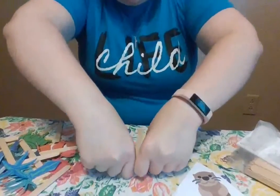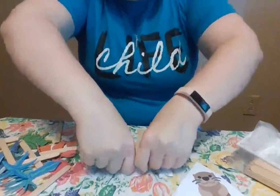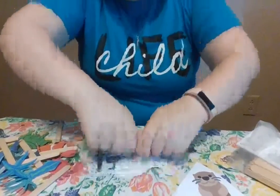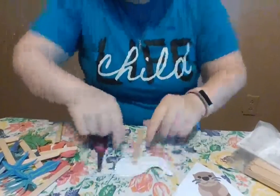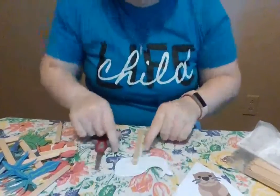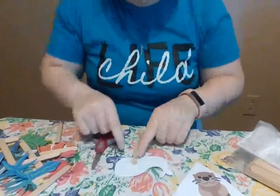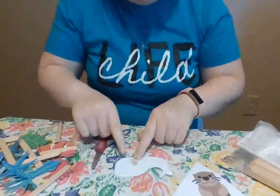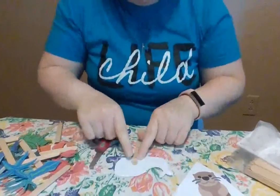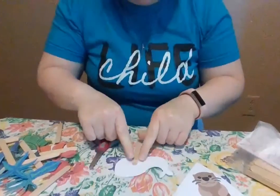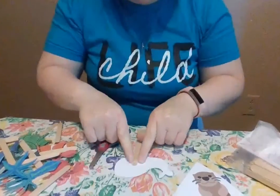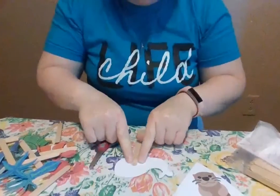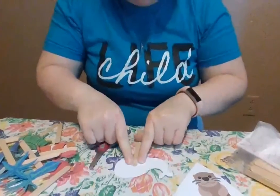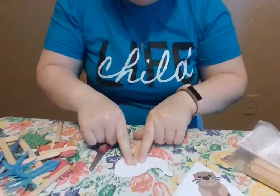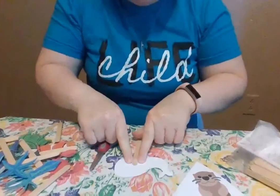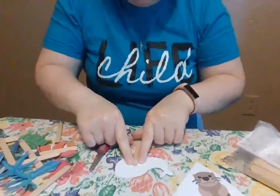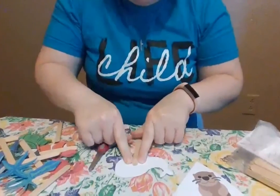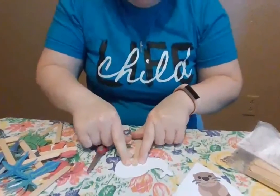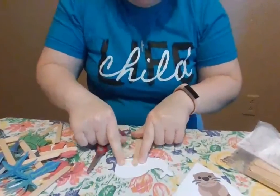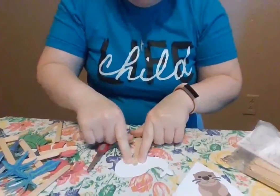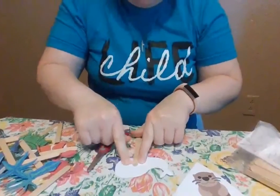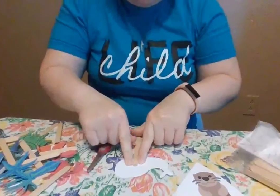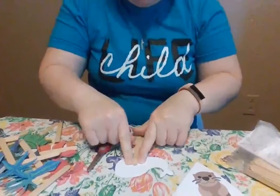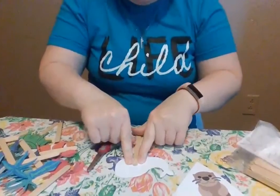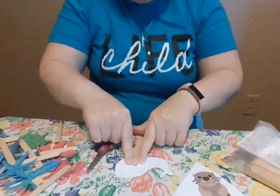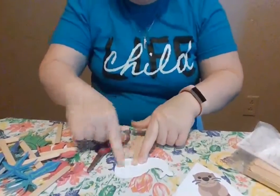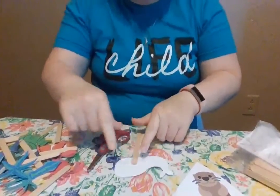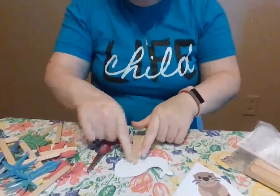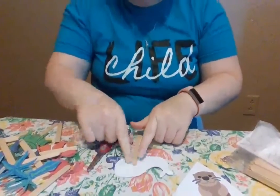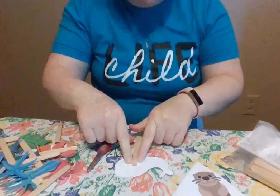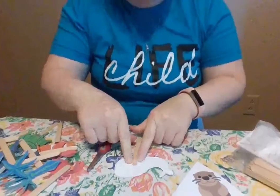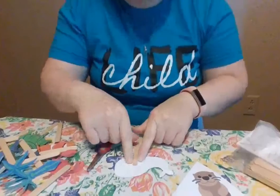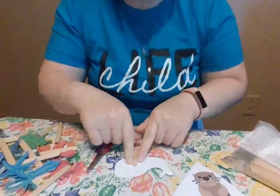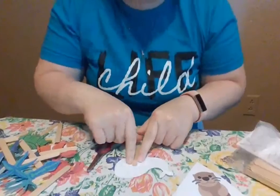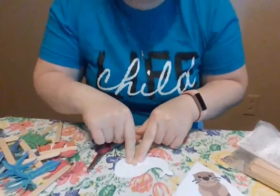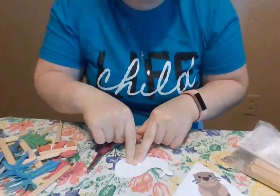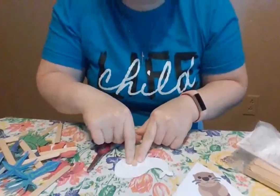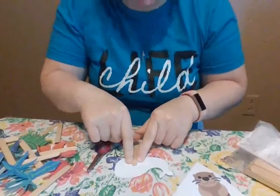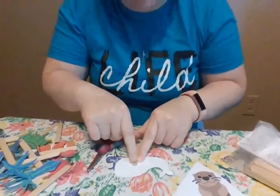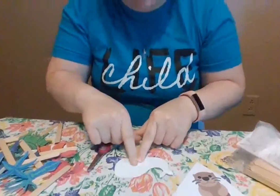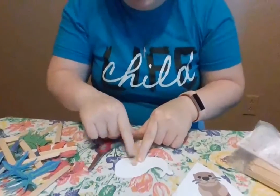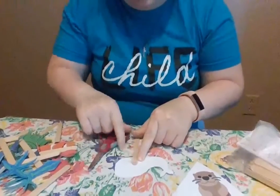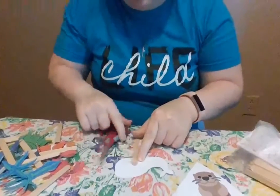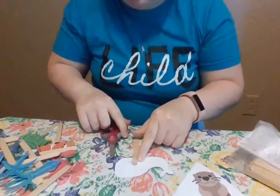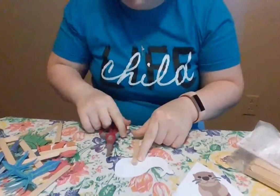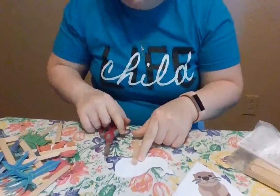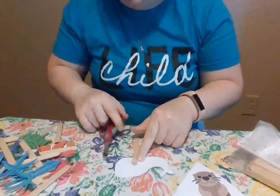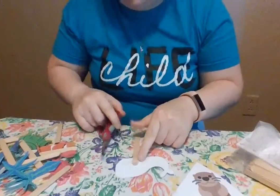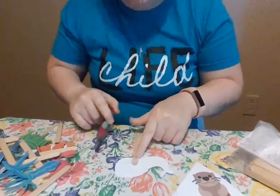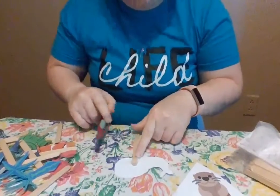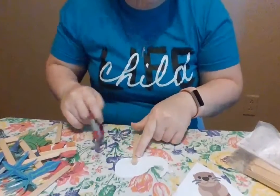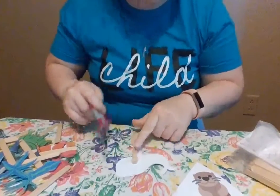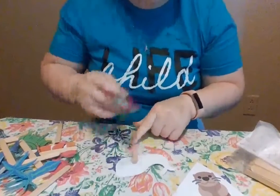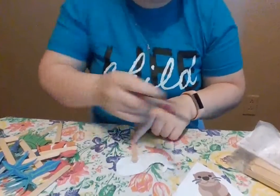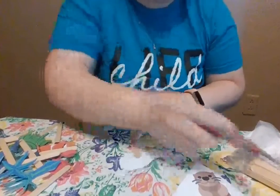of tape across there. And again, if you don't have tape, you can use glue to glue it down. I just prefer